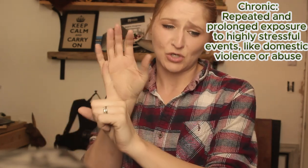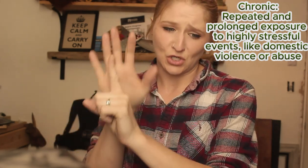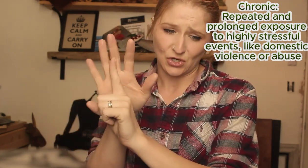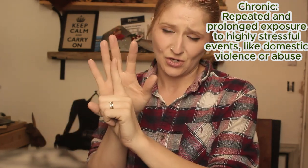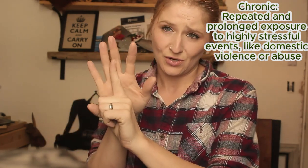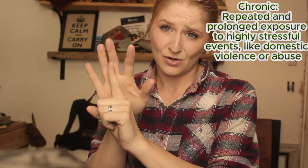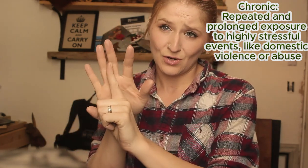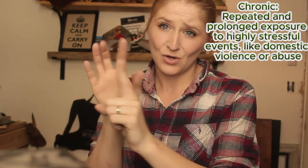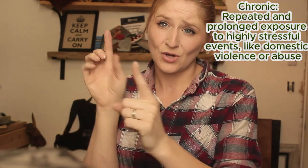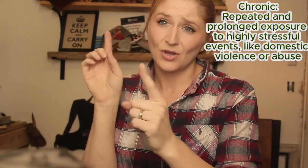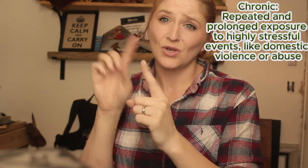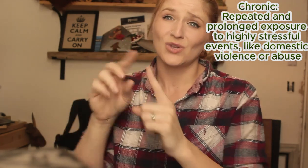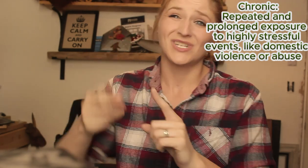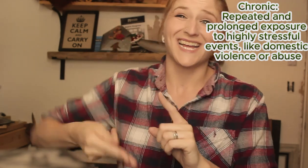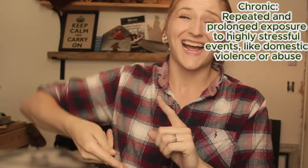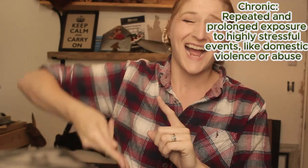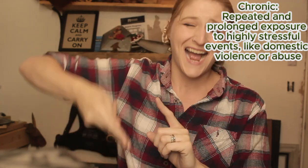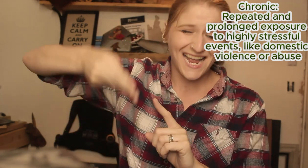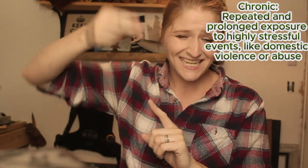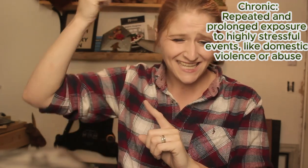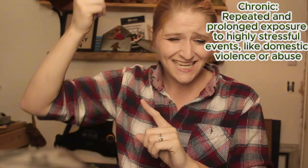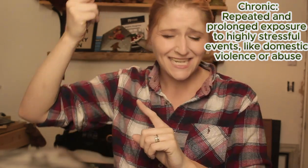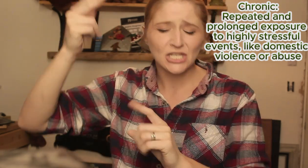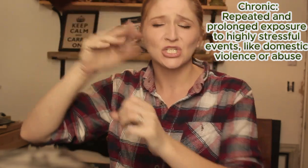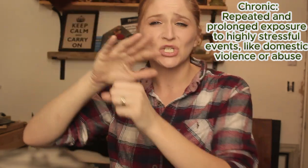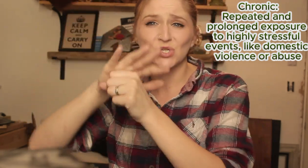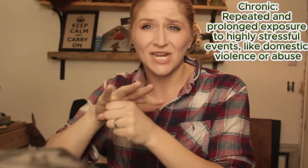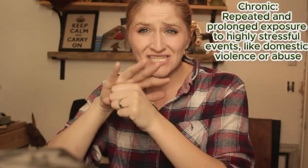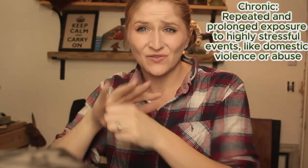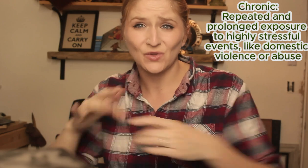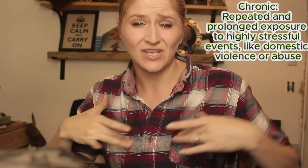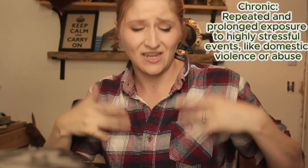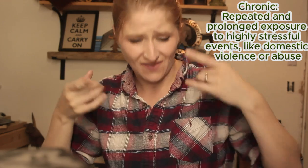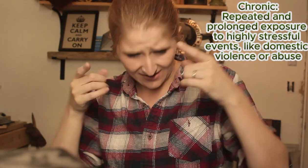exposure to highly stressful events.